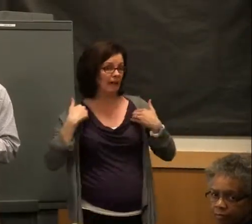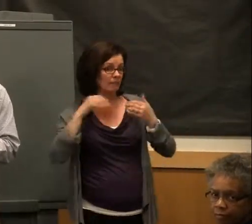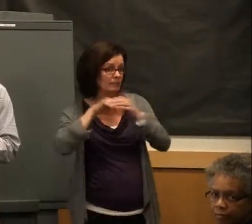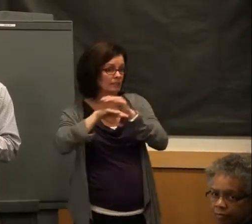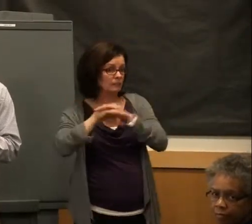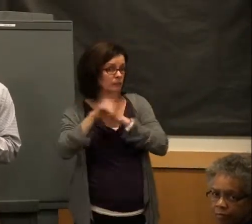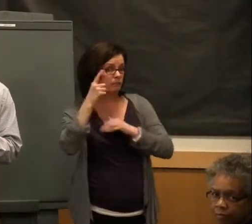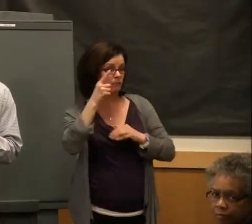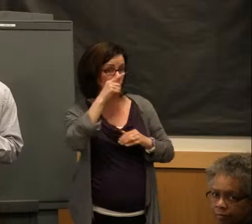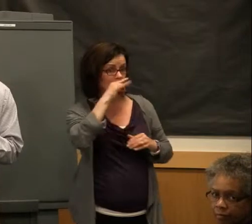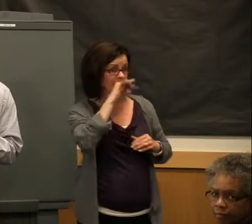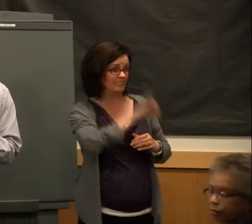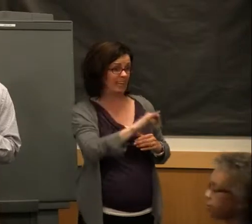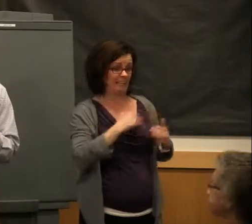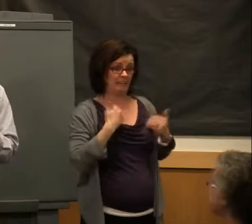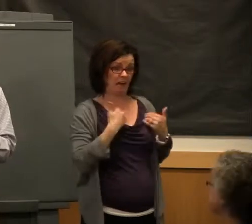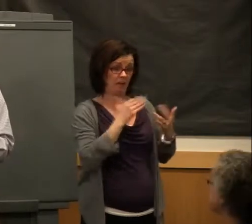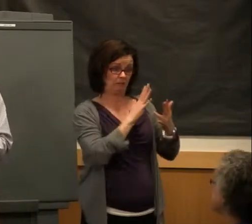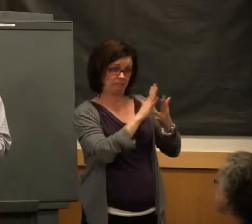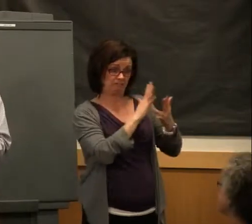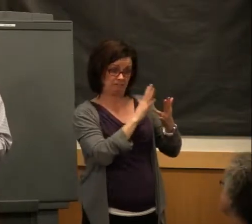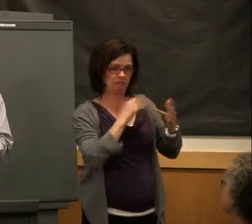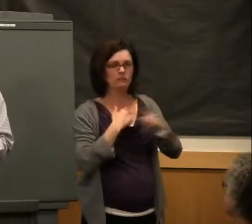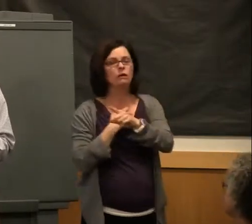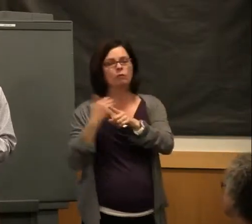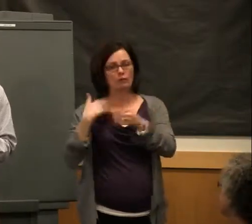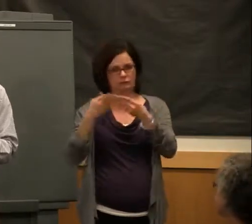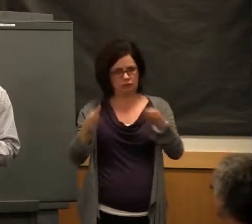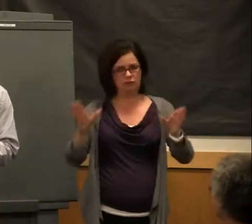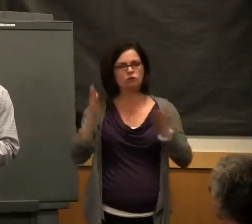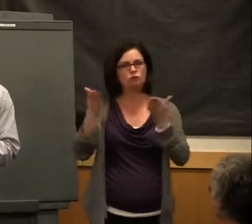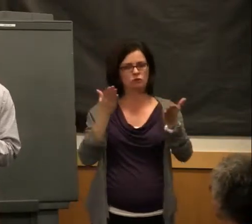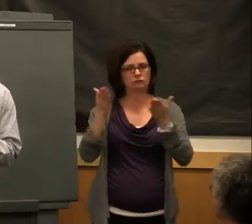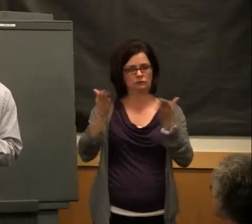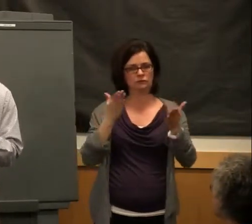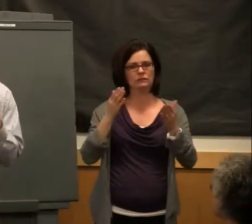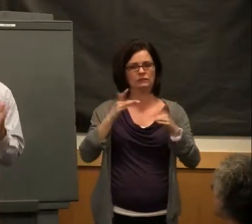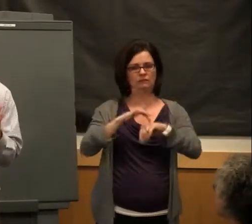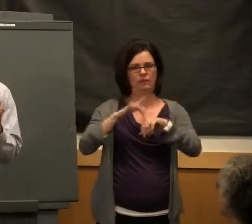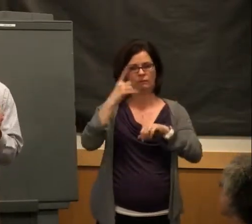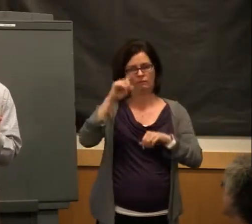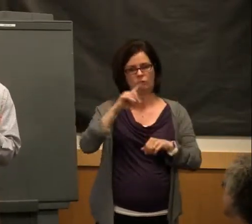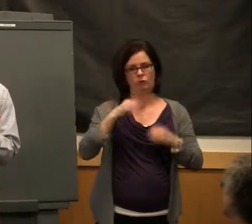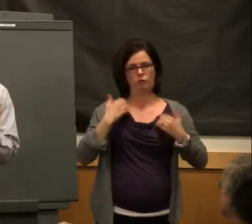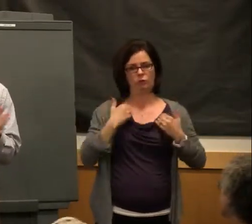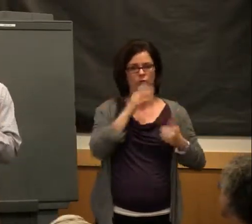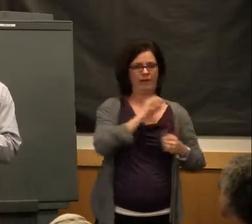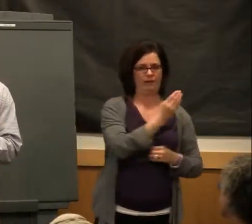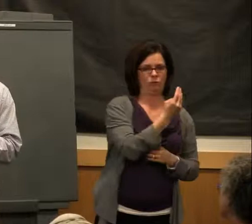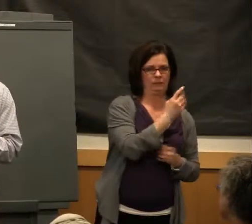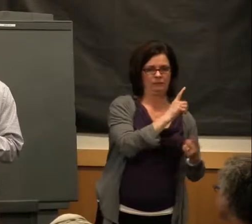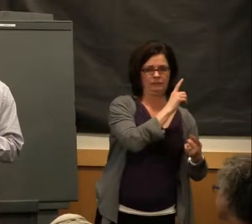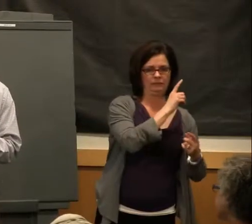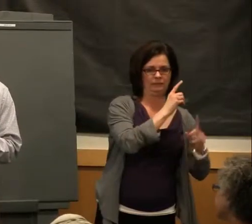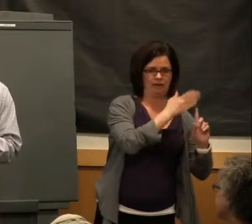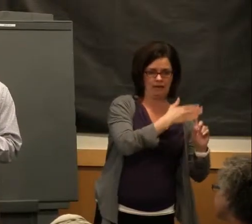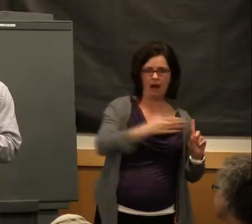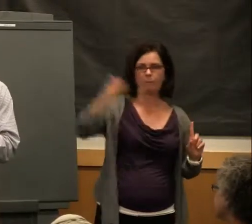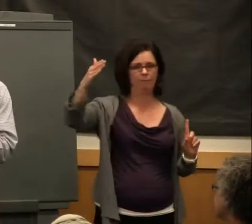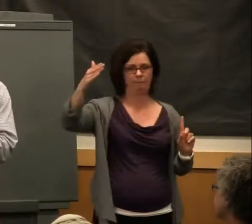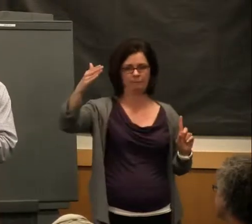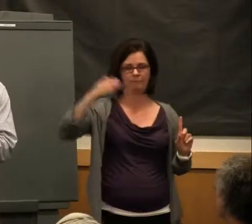young? Well, as I said, we have general services available for youth ages 14 and up.